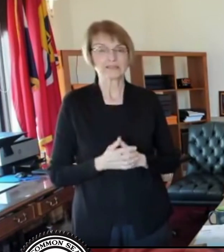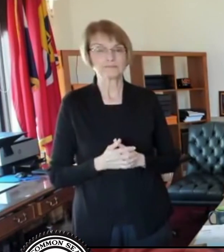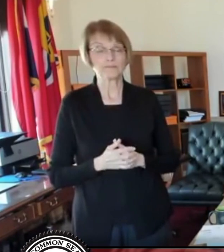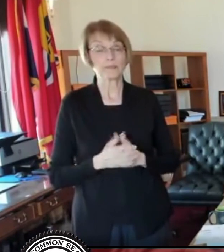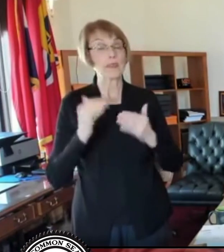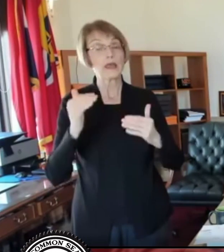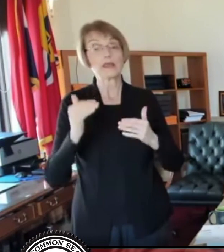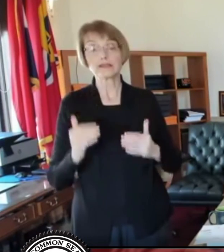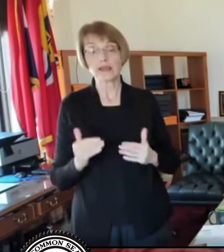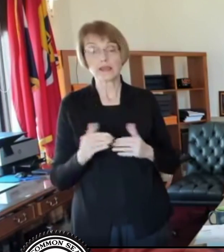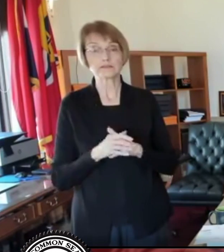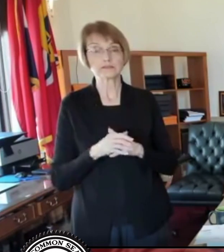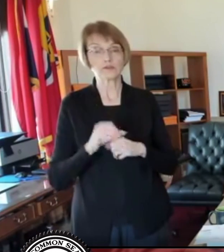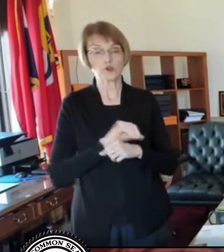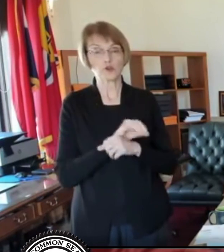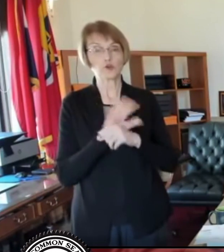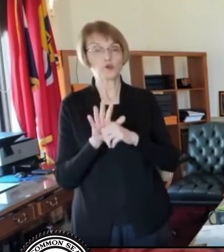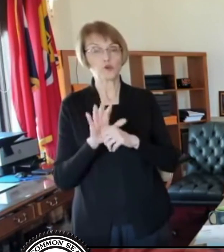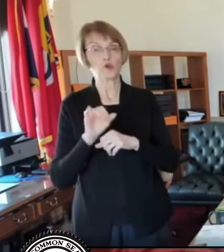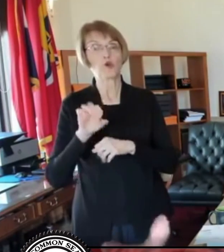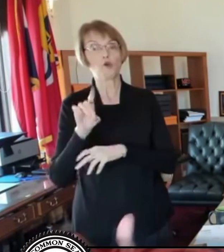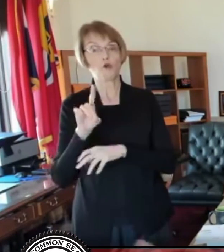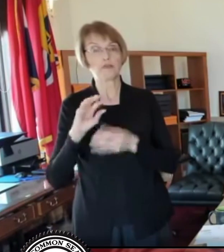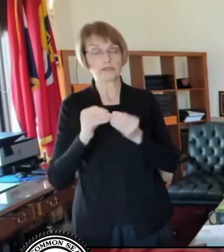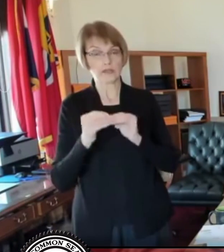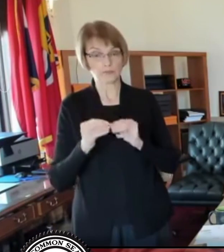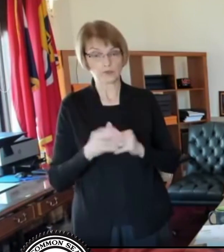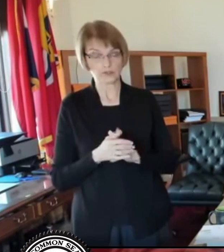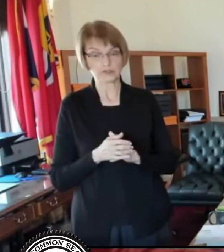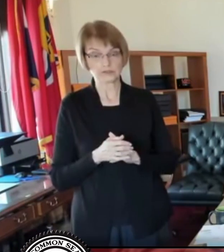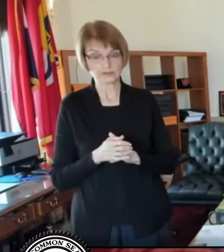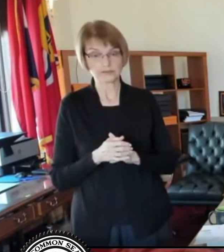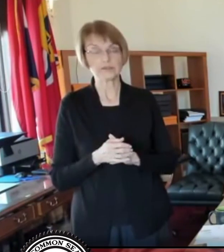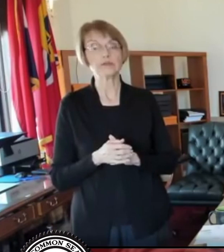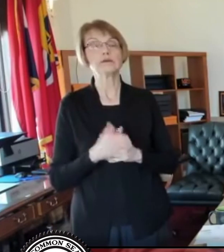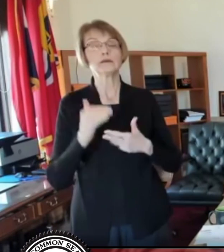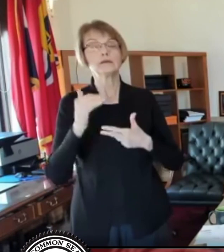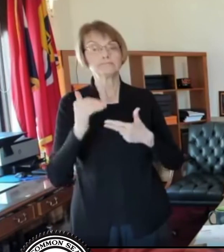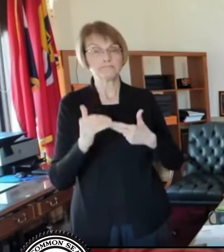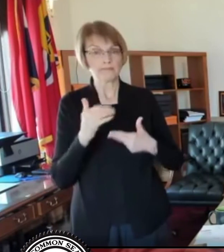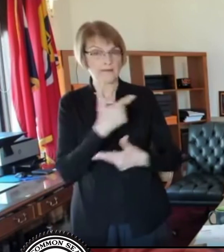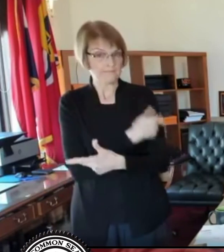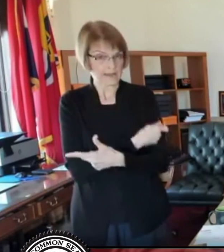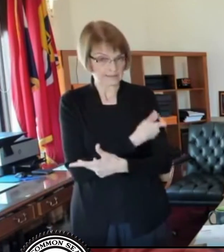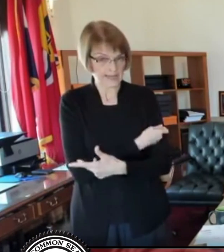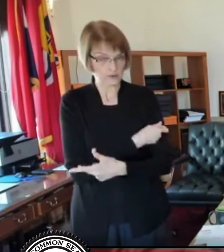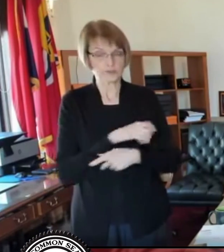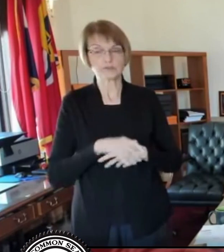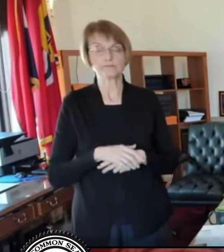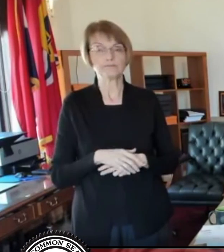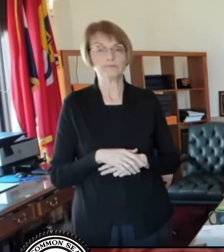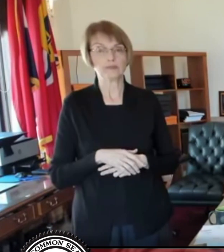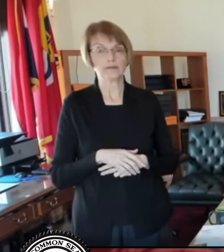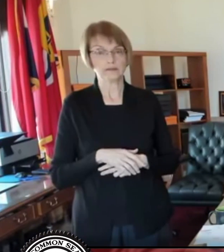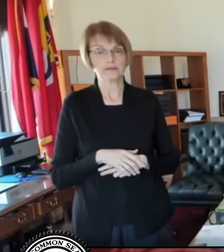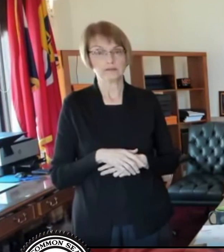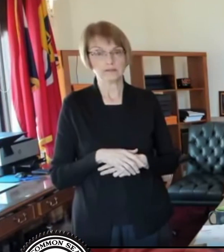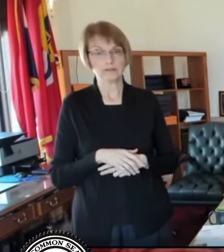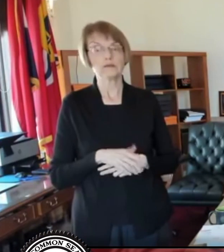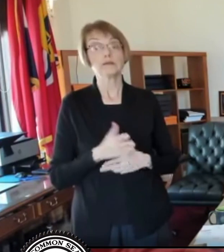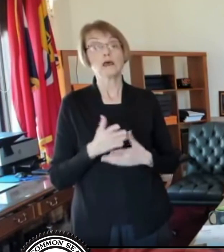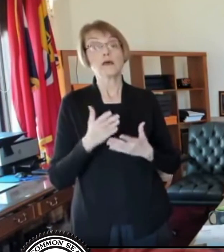up, let's talk a little bit about the COVID numbers. Then we're going to talk about vaccinations. There are some new